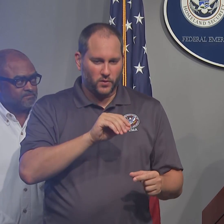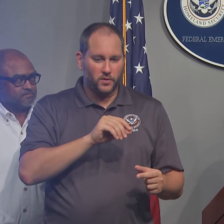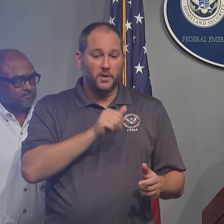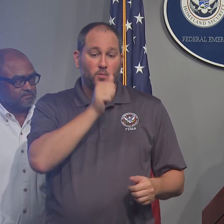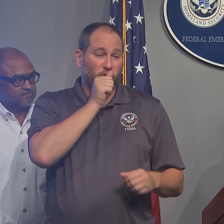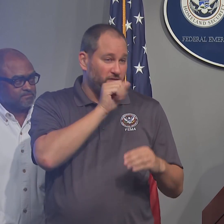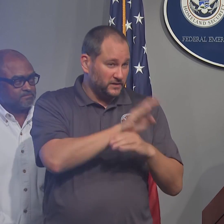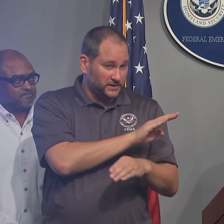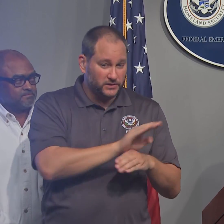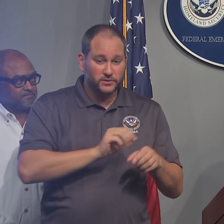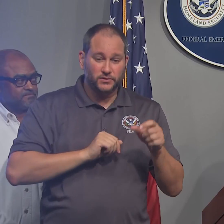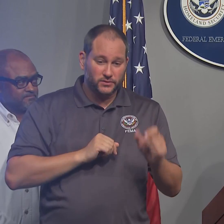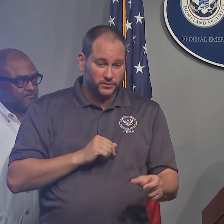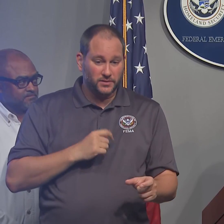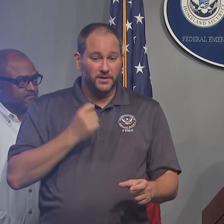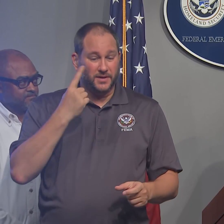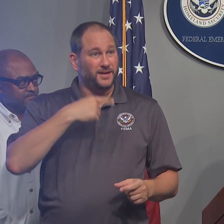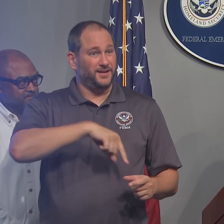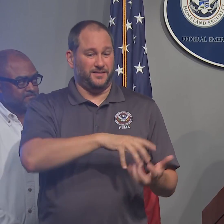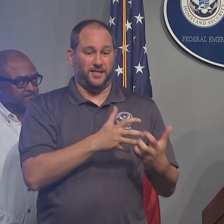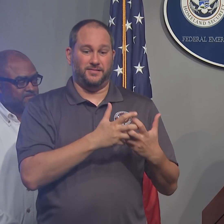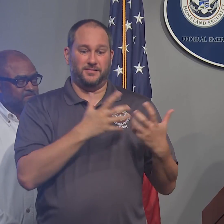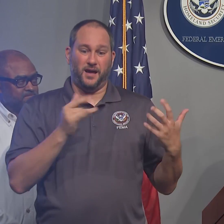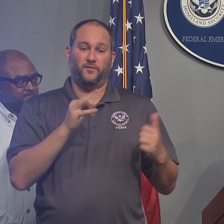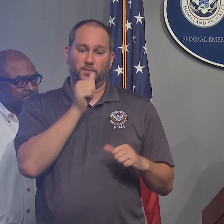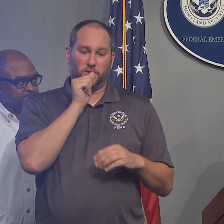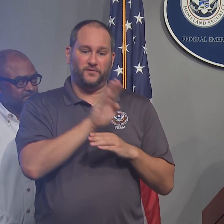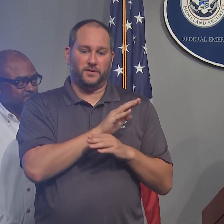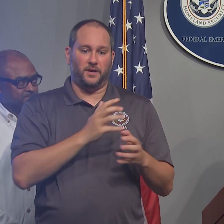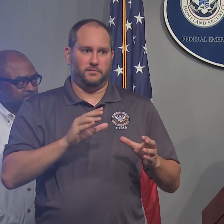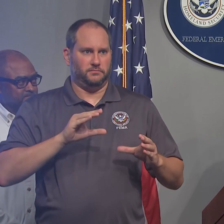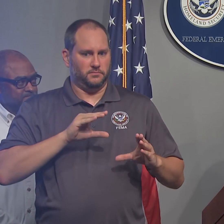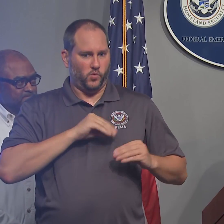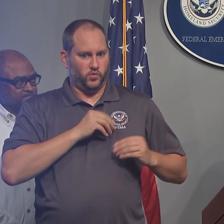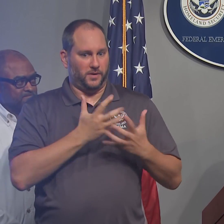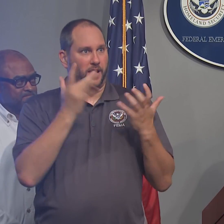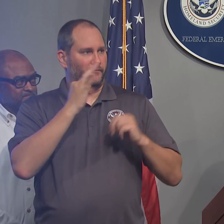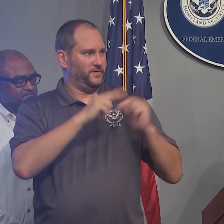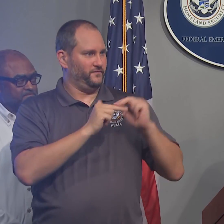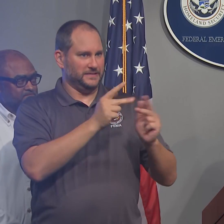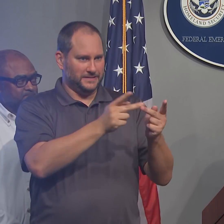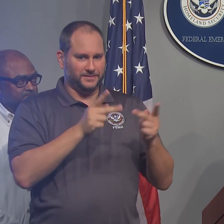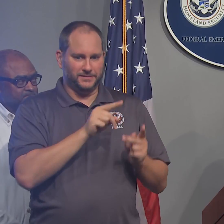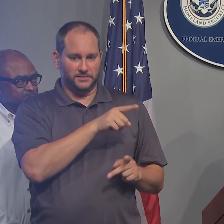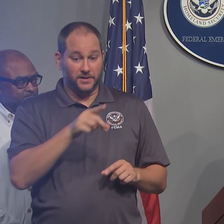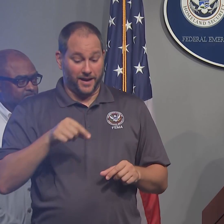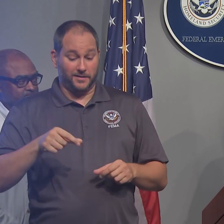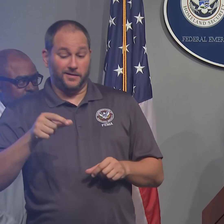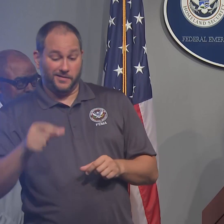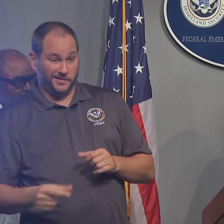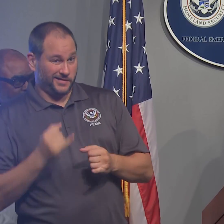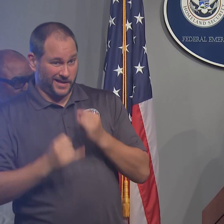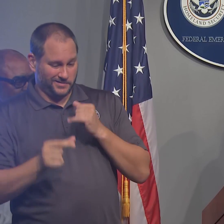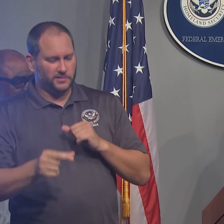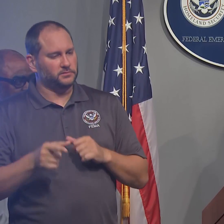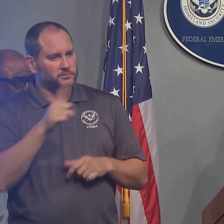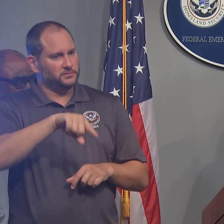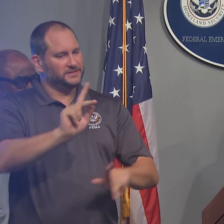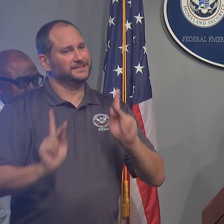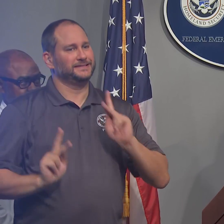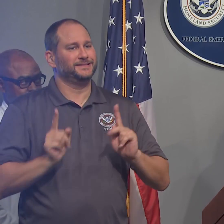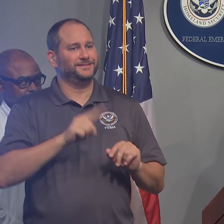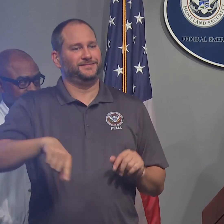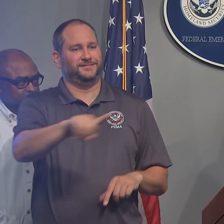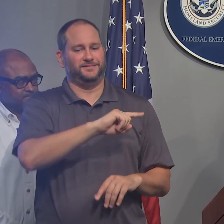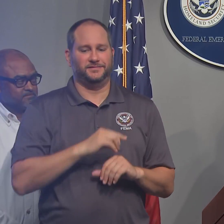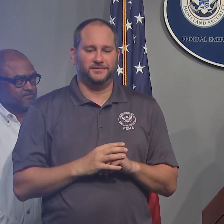sector that owns a lot of the private sector owns a lot of the infrastructure. And then the fourth leg is the citizen, okay? So anytime you have all four of those legs